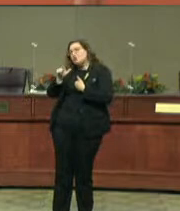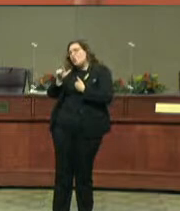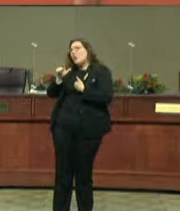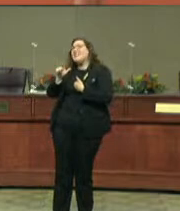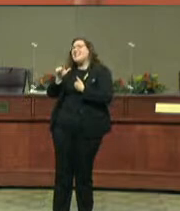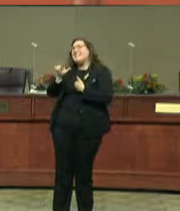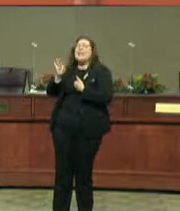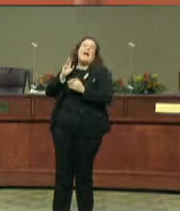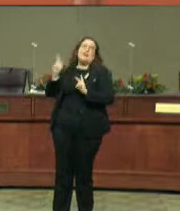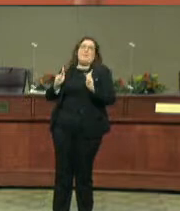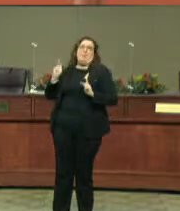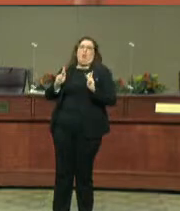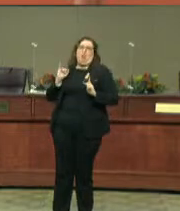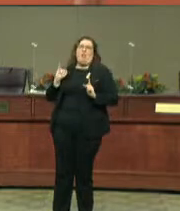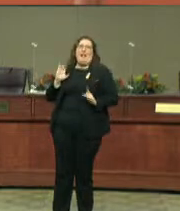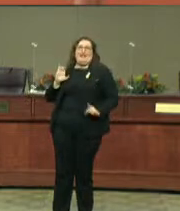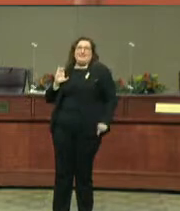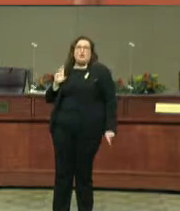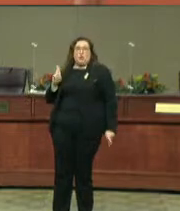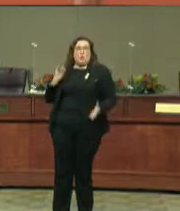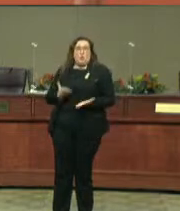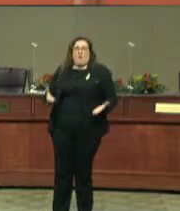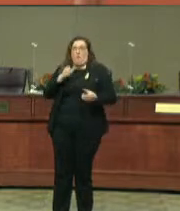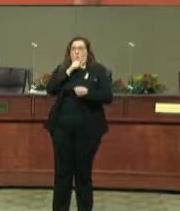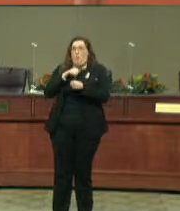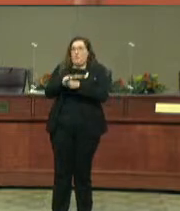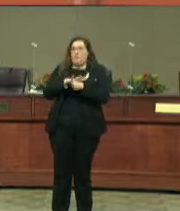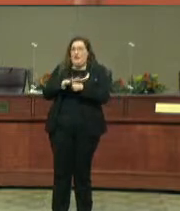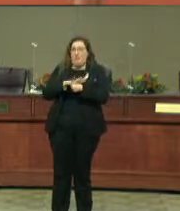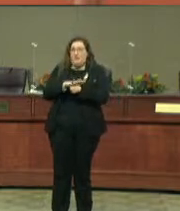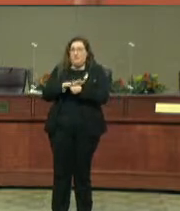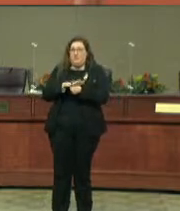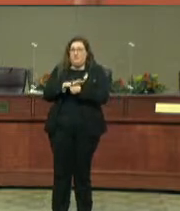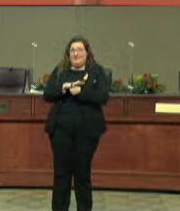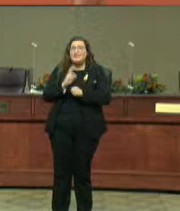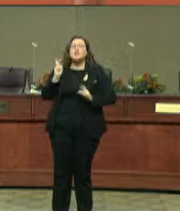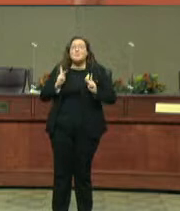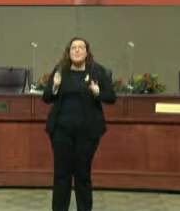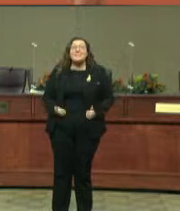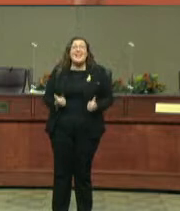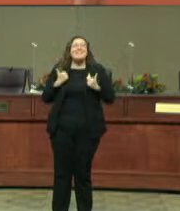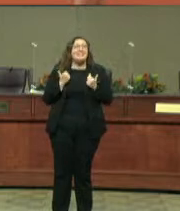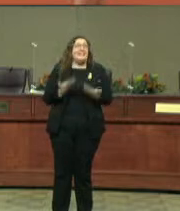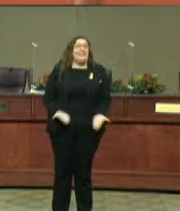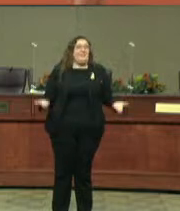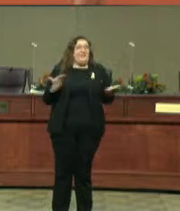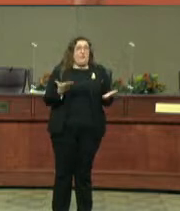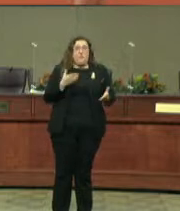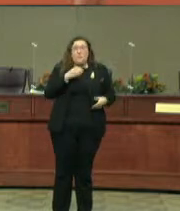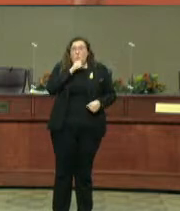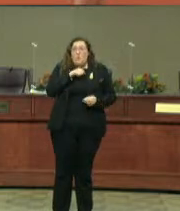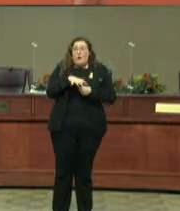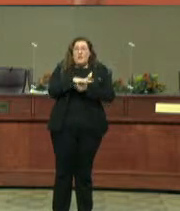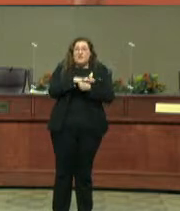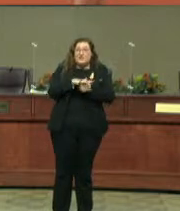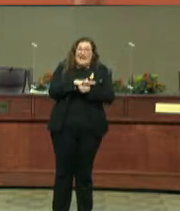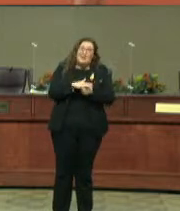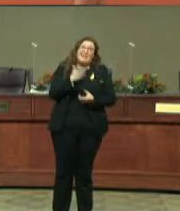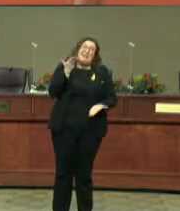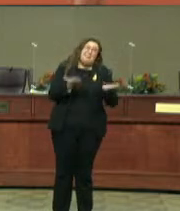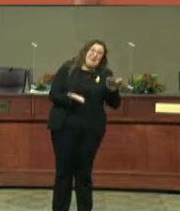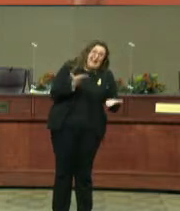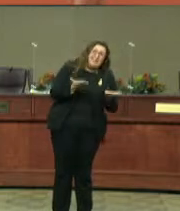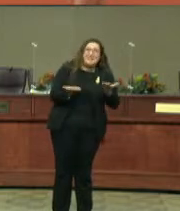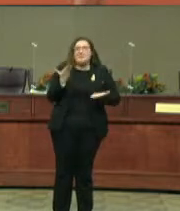in our county. And these are county residents. It could be also that non-residents are using